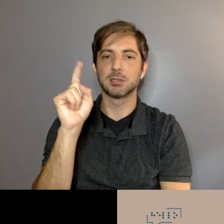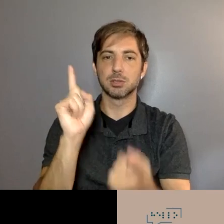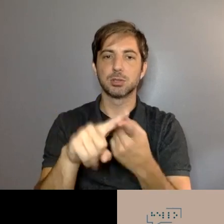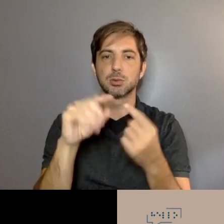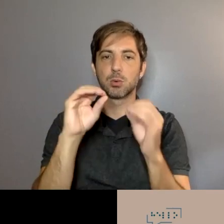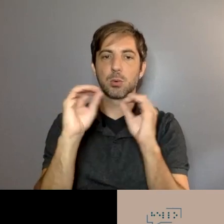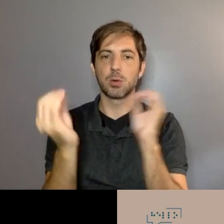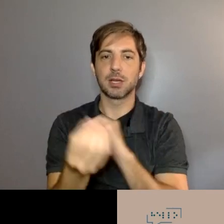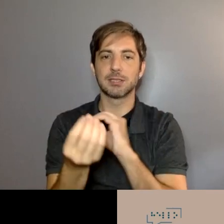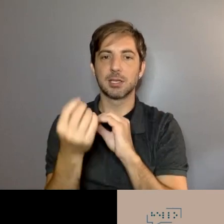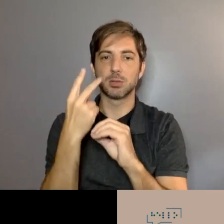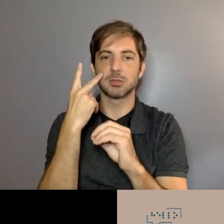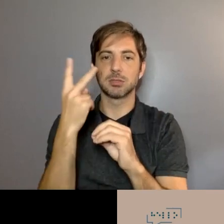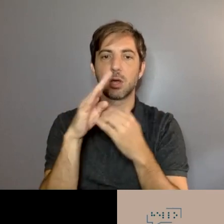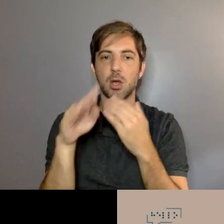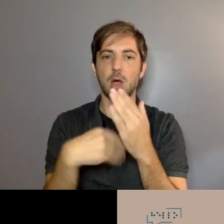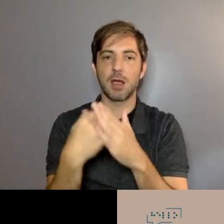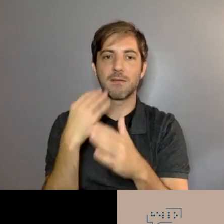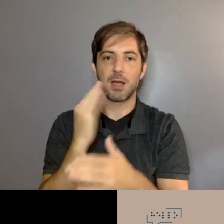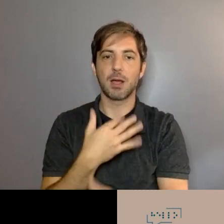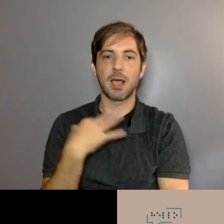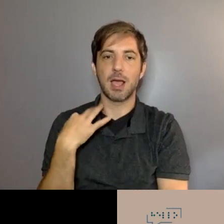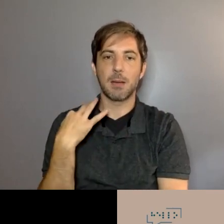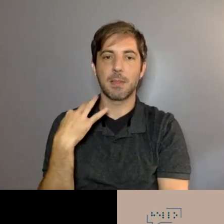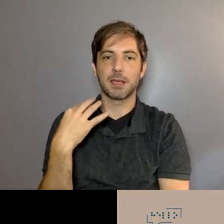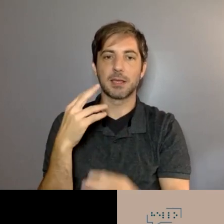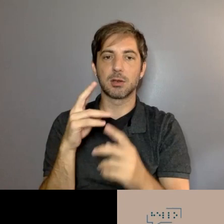all of our applicant resources.